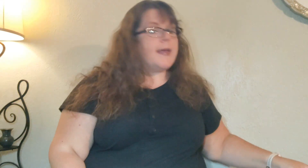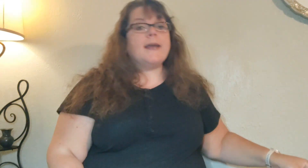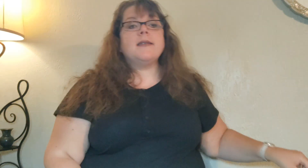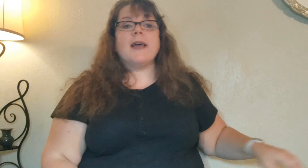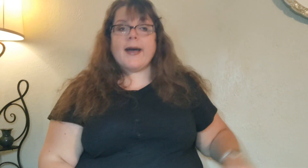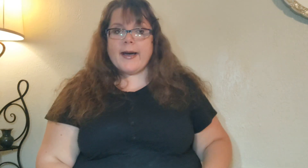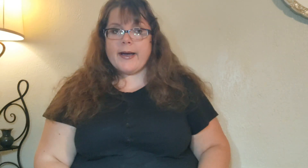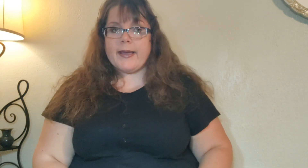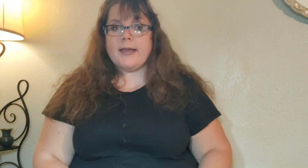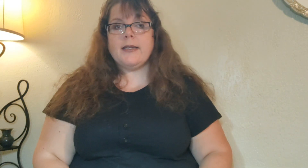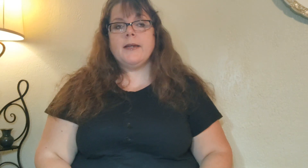And to hide,